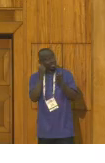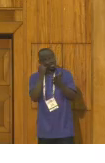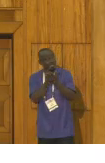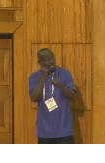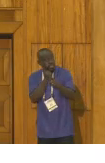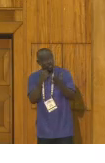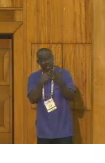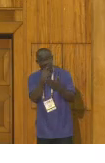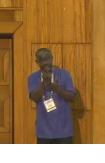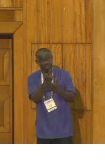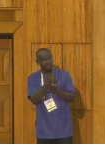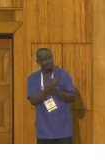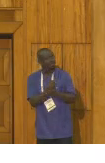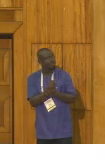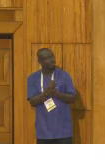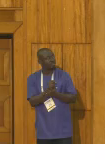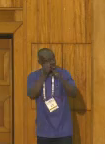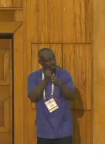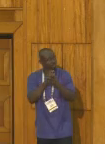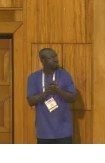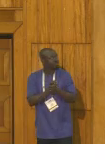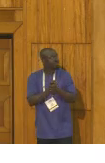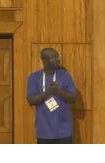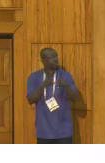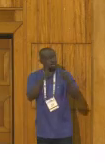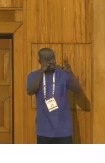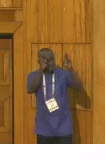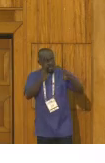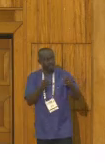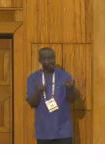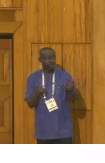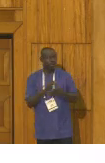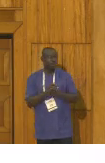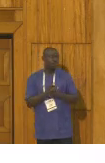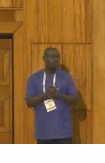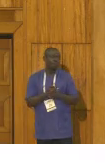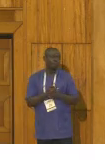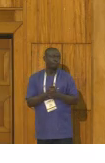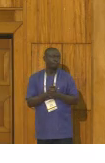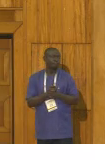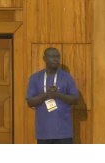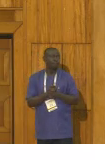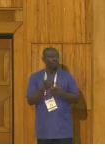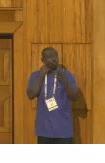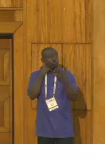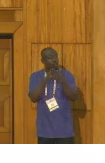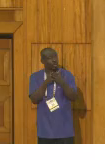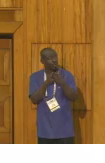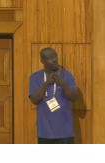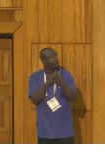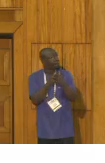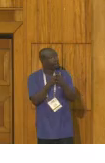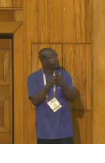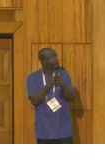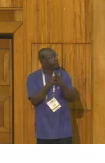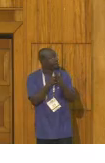to in summary. So now the results, we saw that more male, they